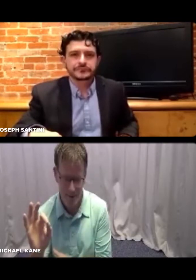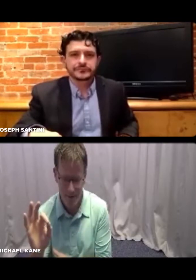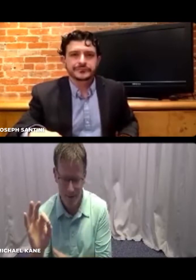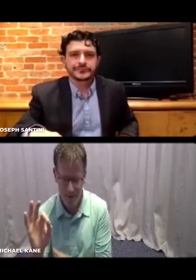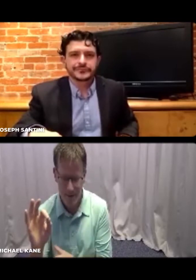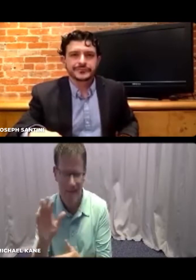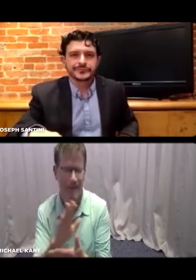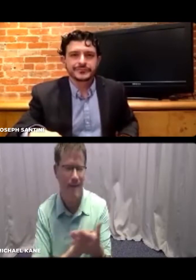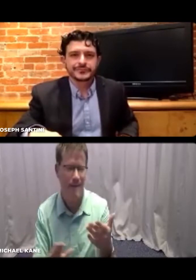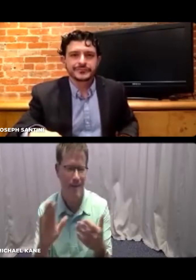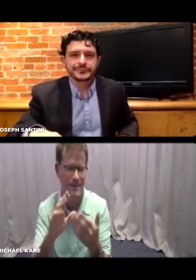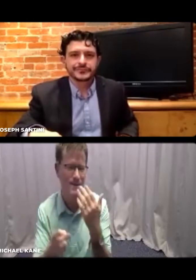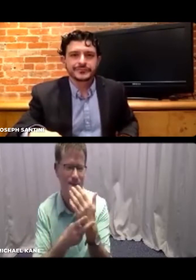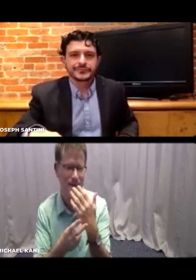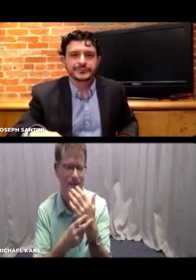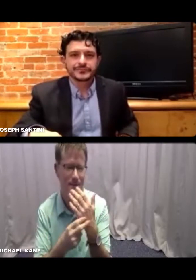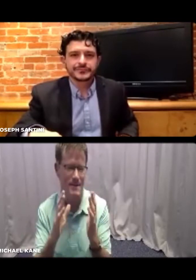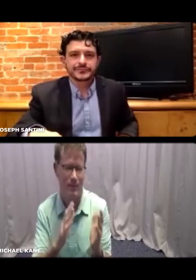plan.